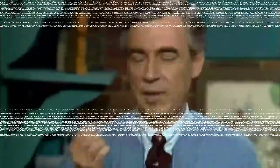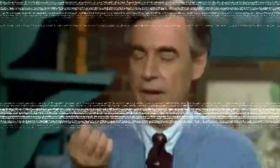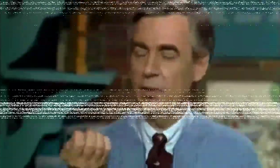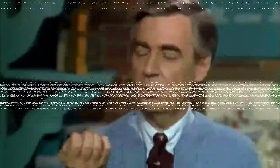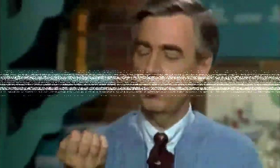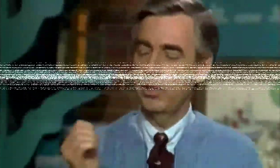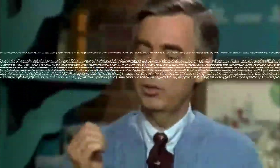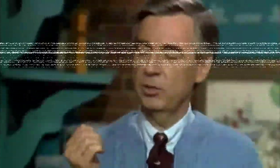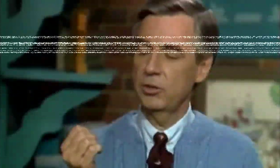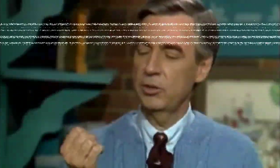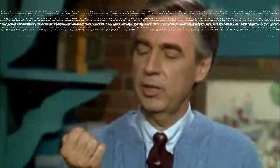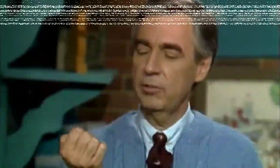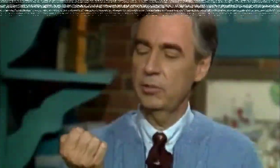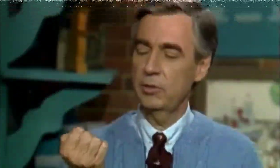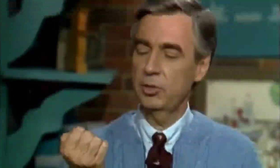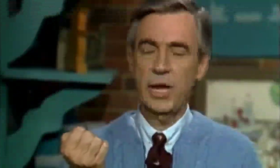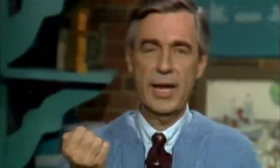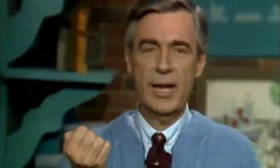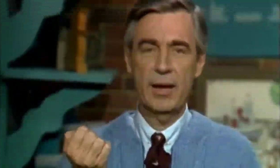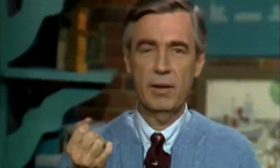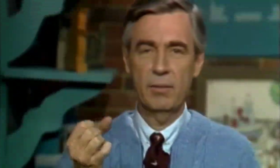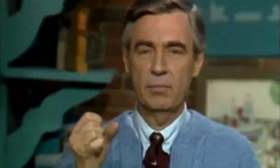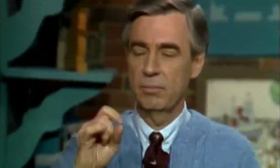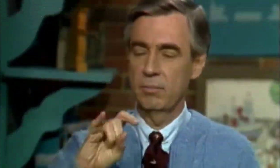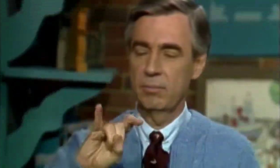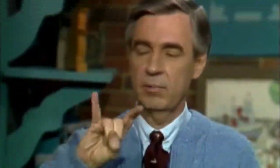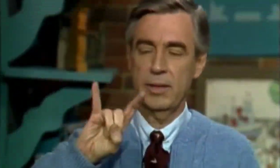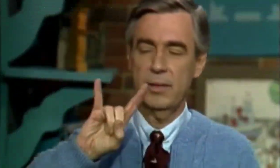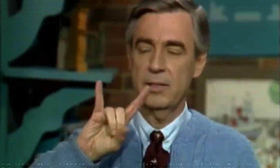I know a way that you can say it with just your hand, like this.